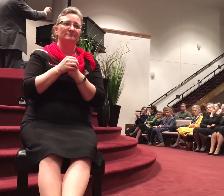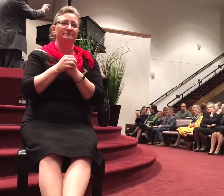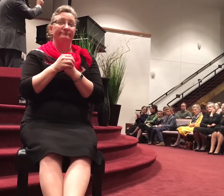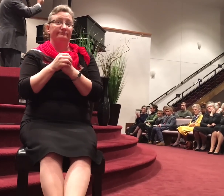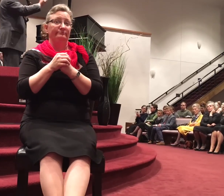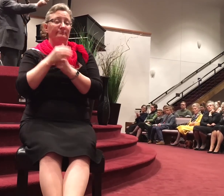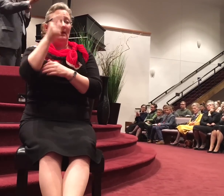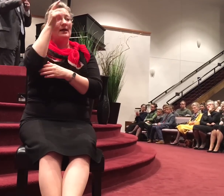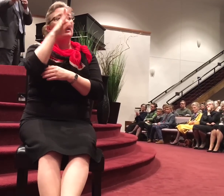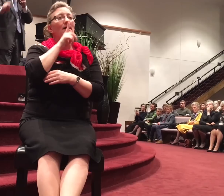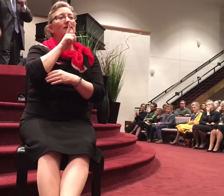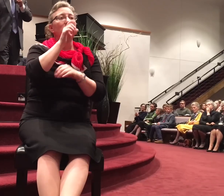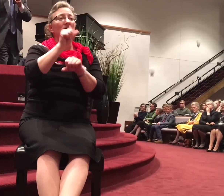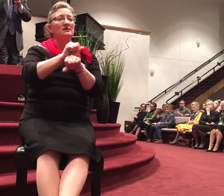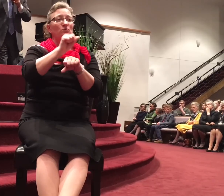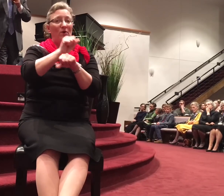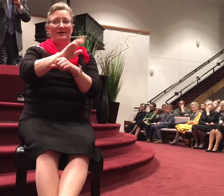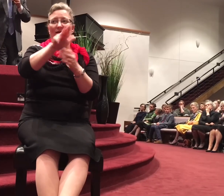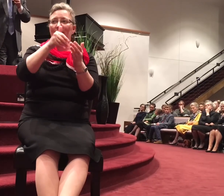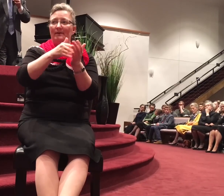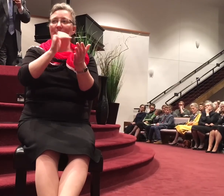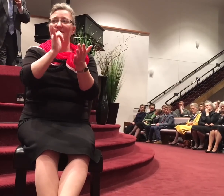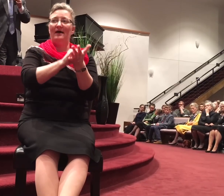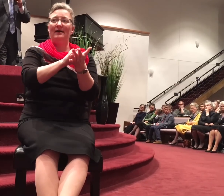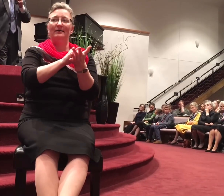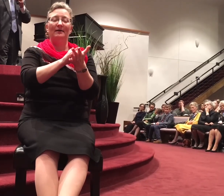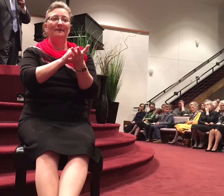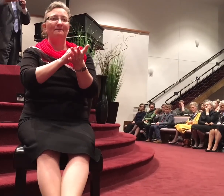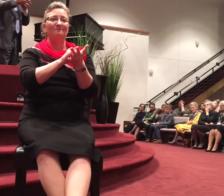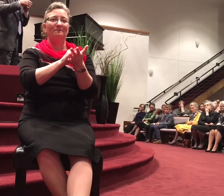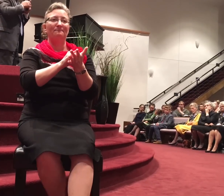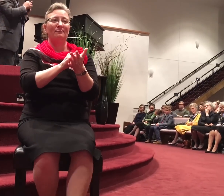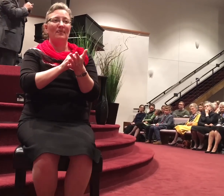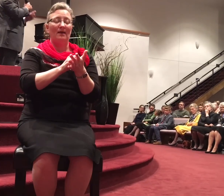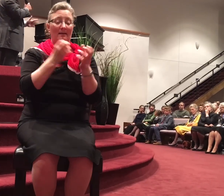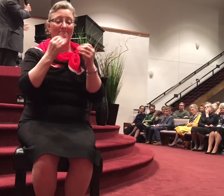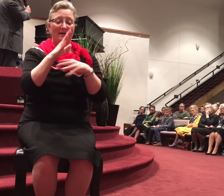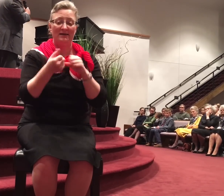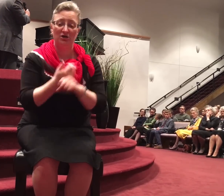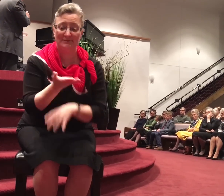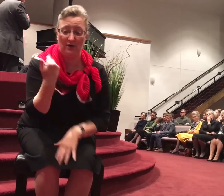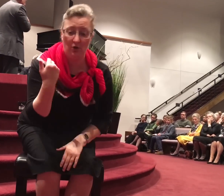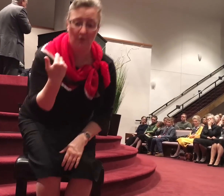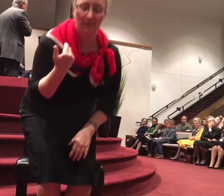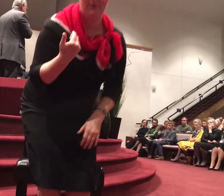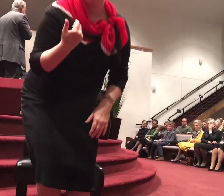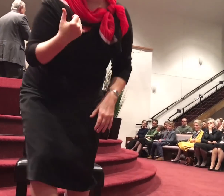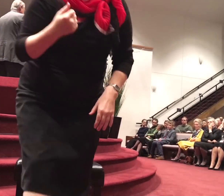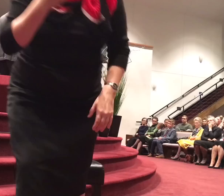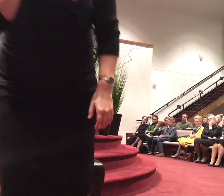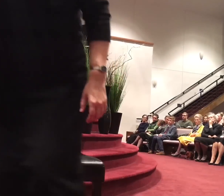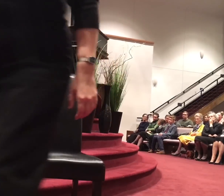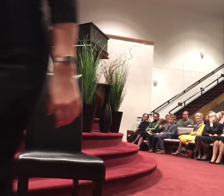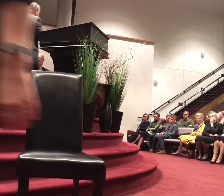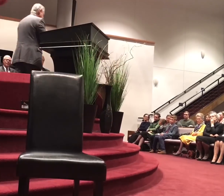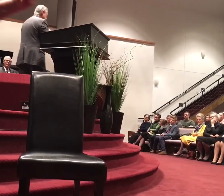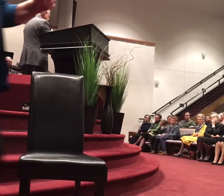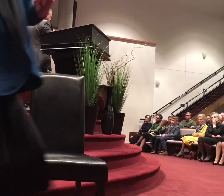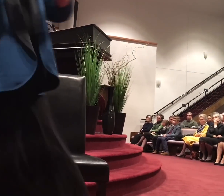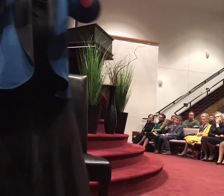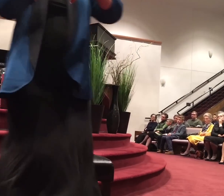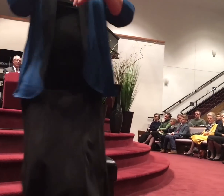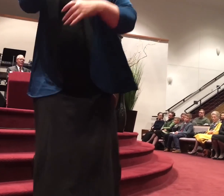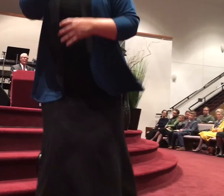And God is working in the midst of that. Some years ago, you read about the big earthquakes in Haiti. We